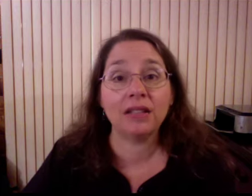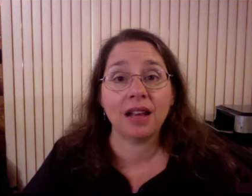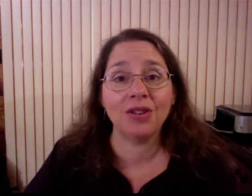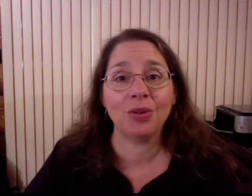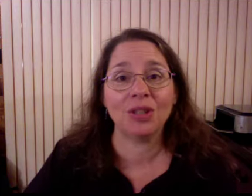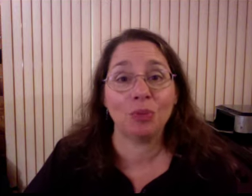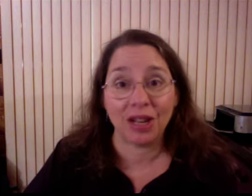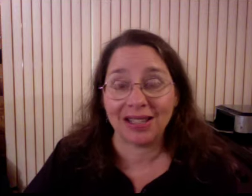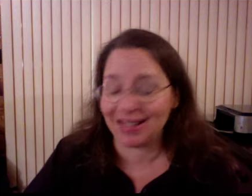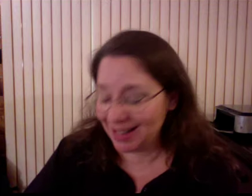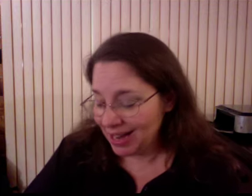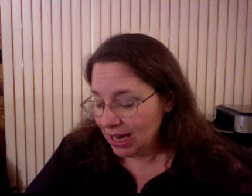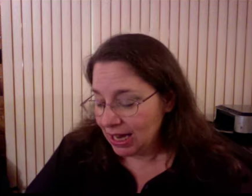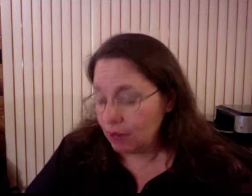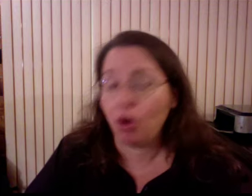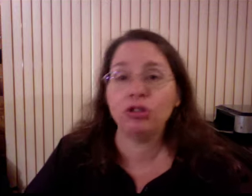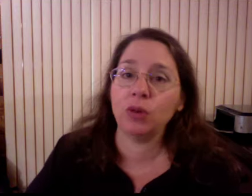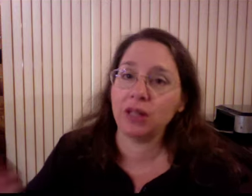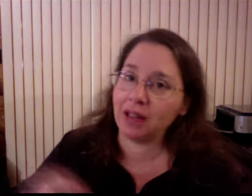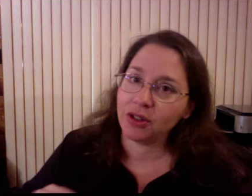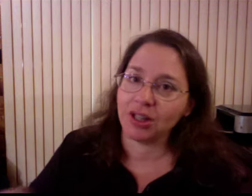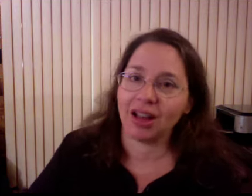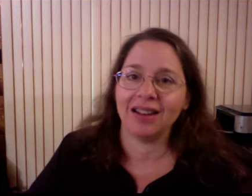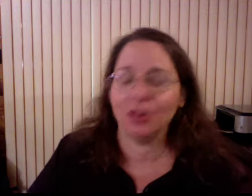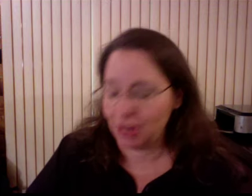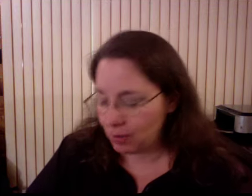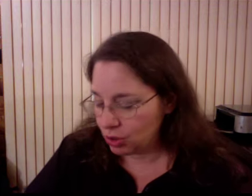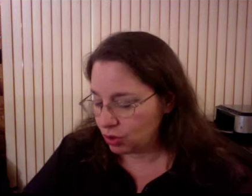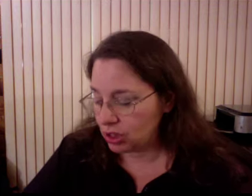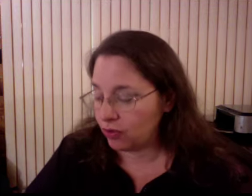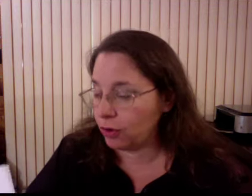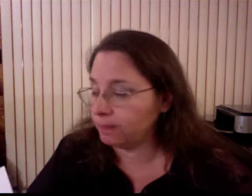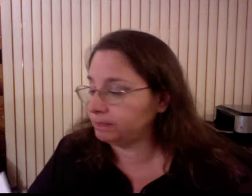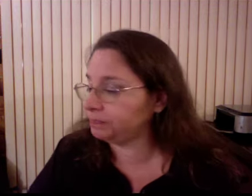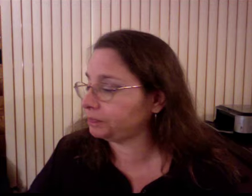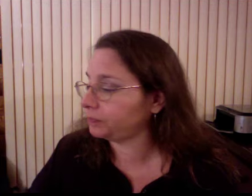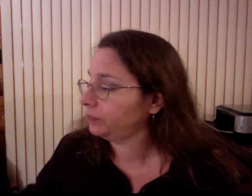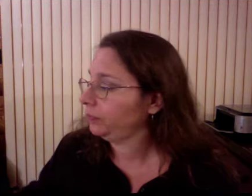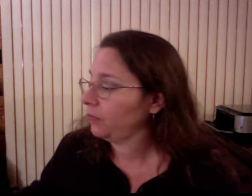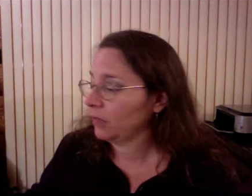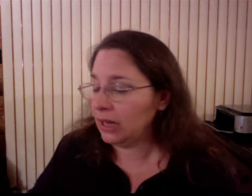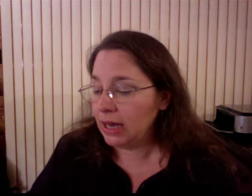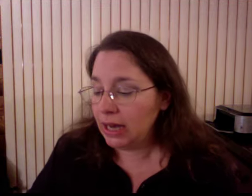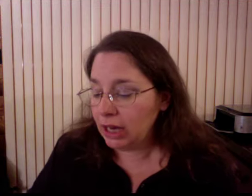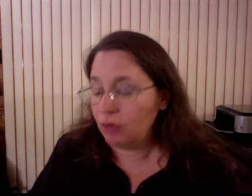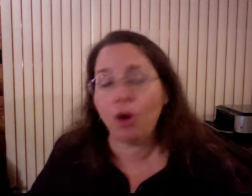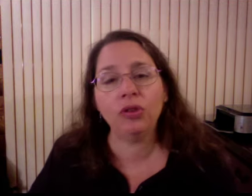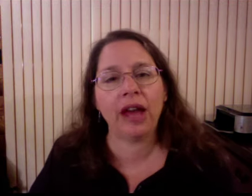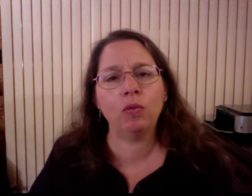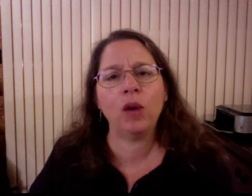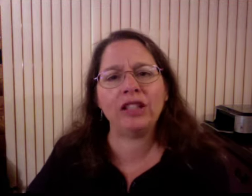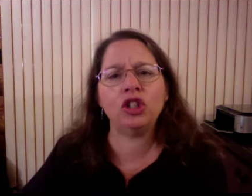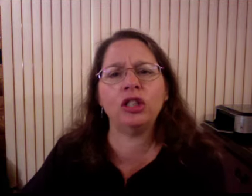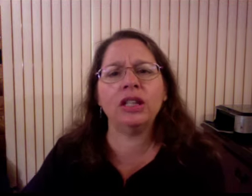who was a priest. He wrote to his other son, whose name was Christopher. He